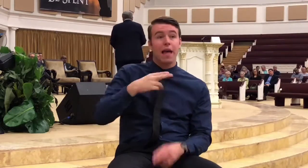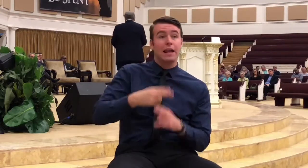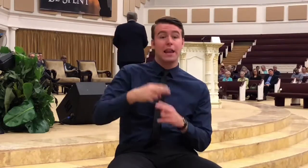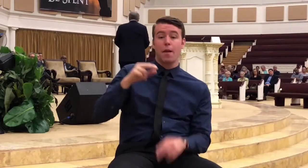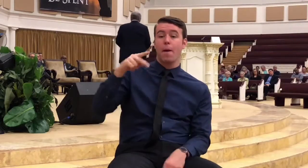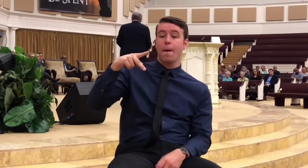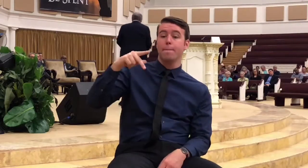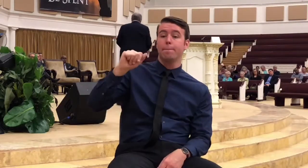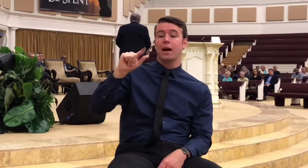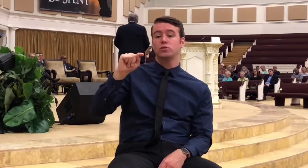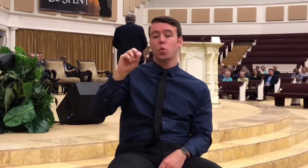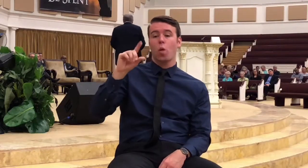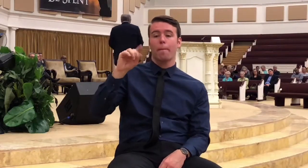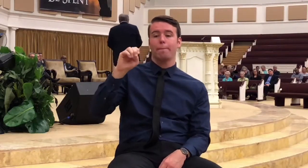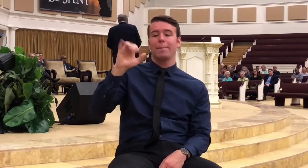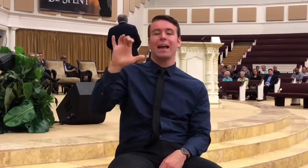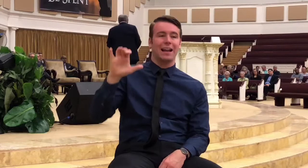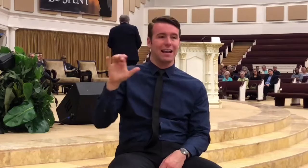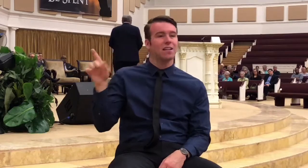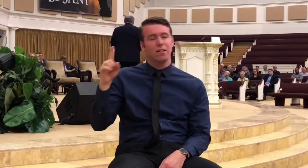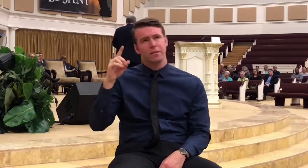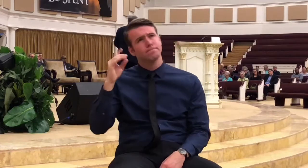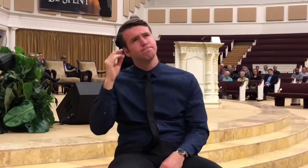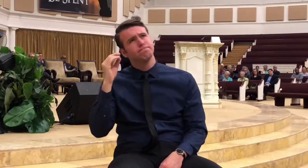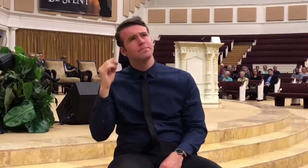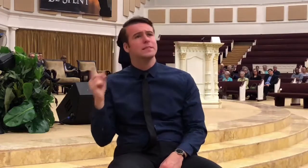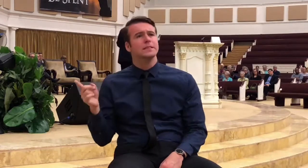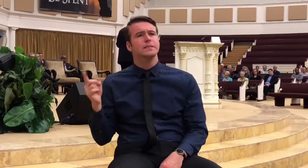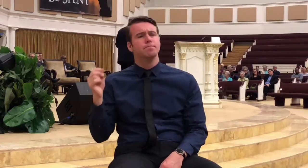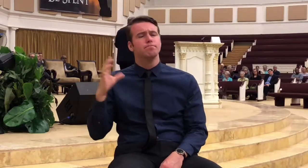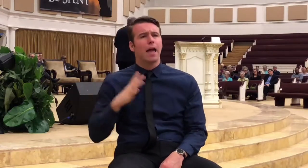the Ptolemaic thinking was that